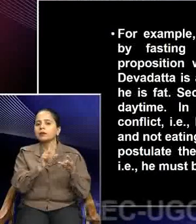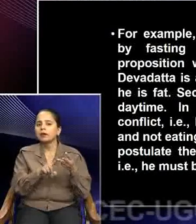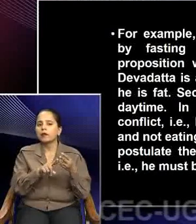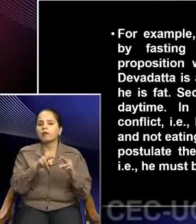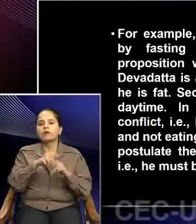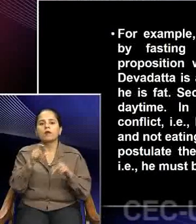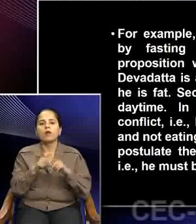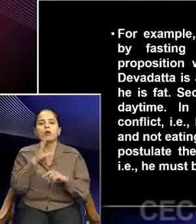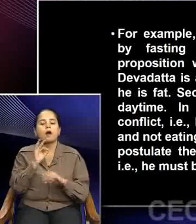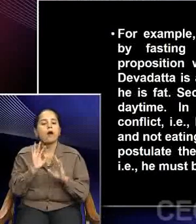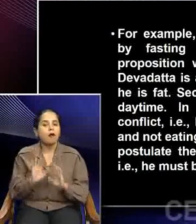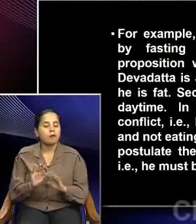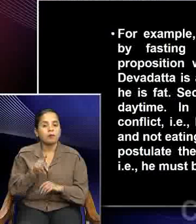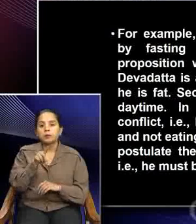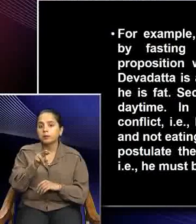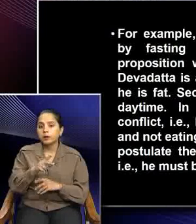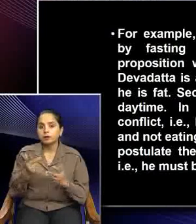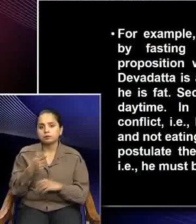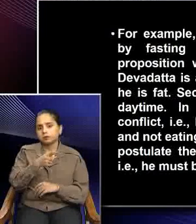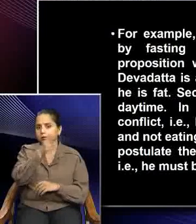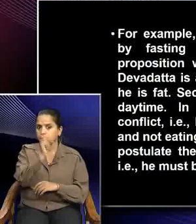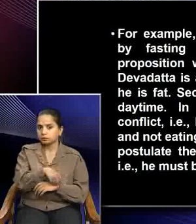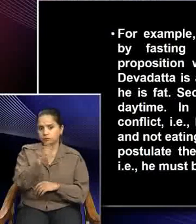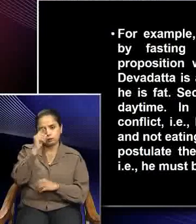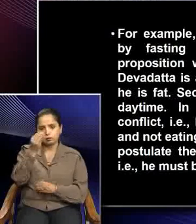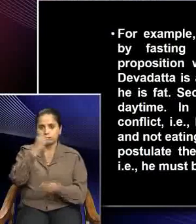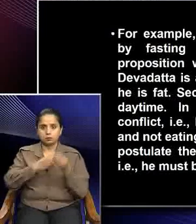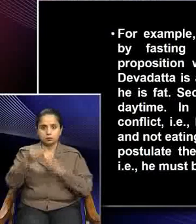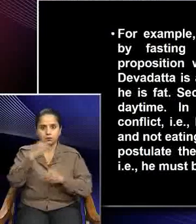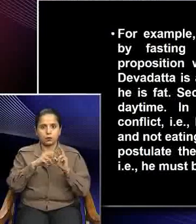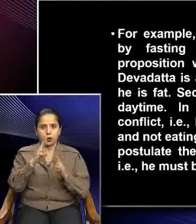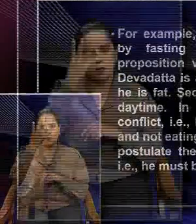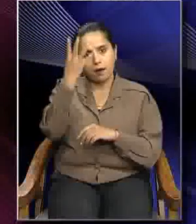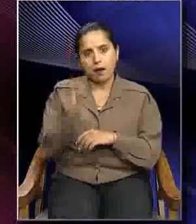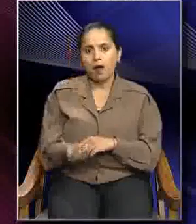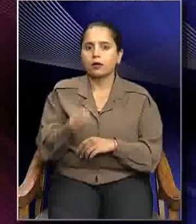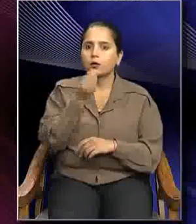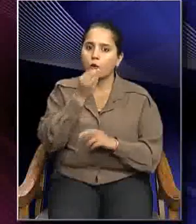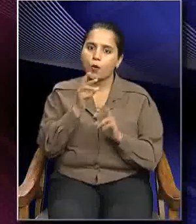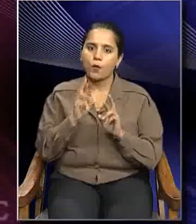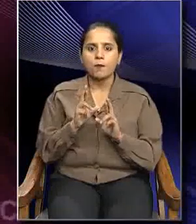fact, that is, he must be eating in the night.